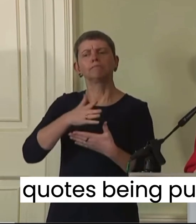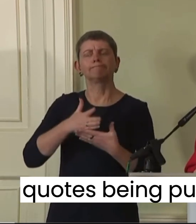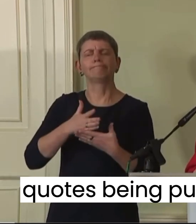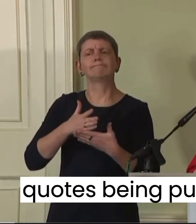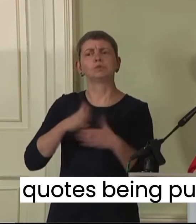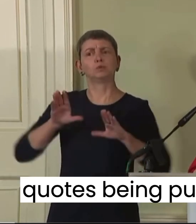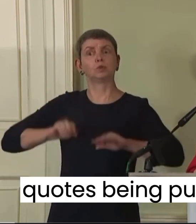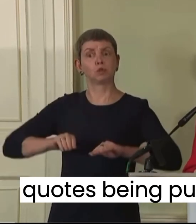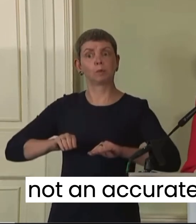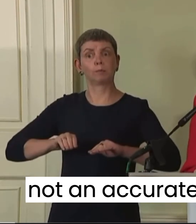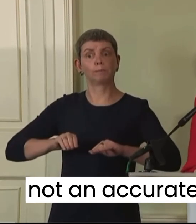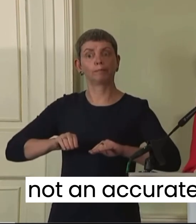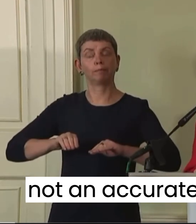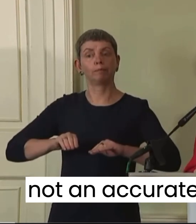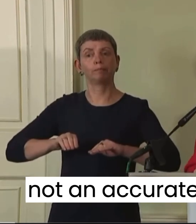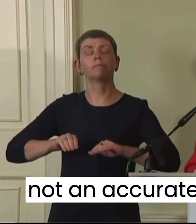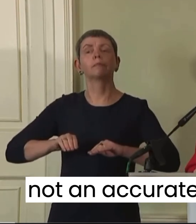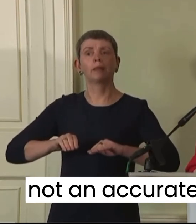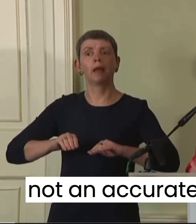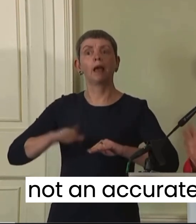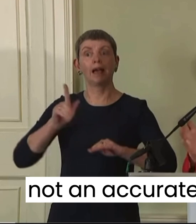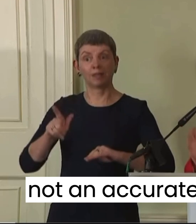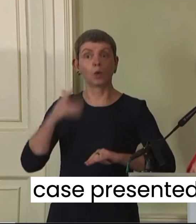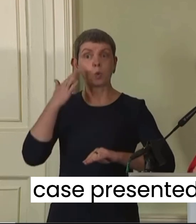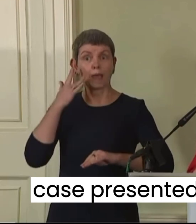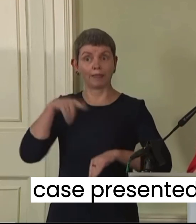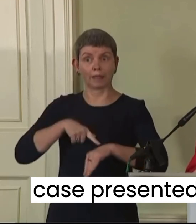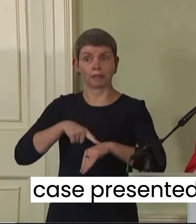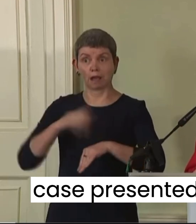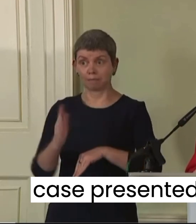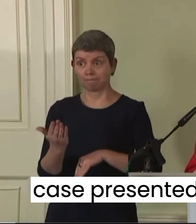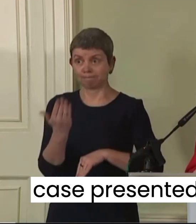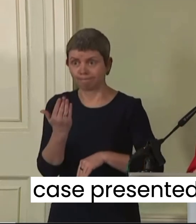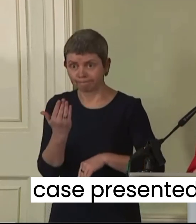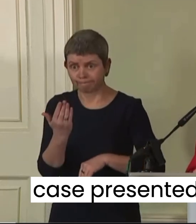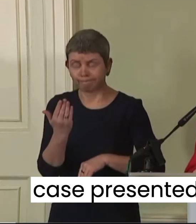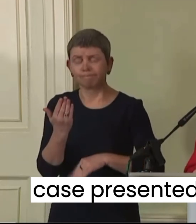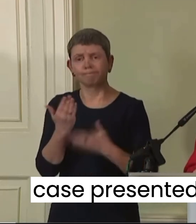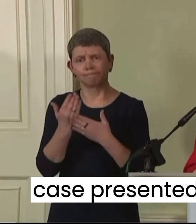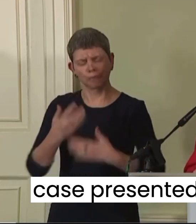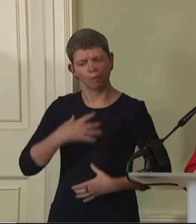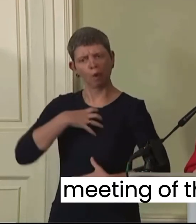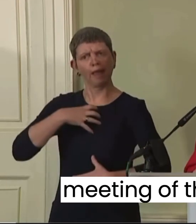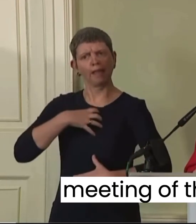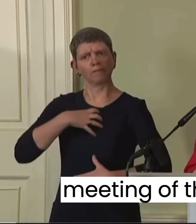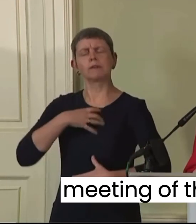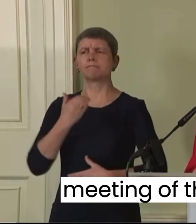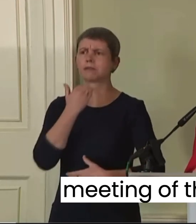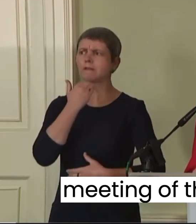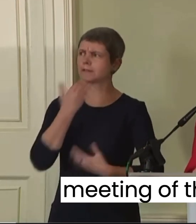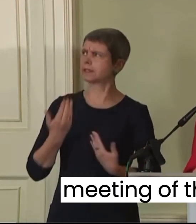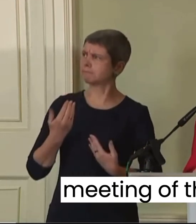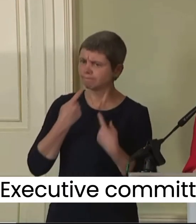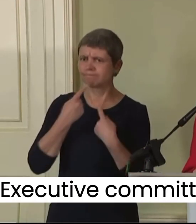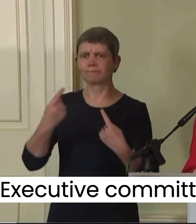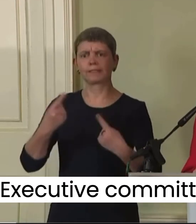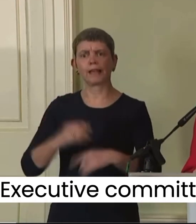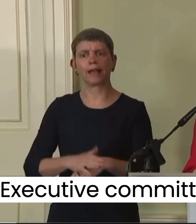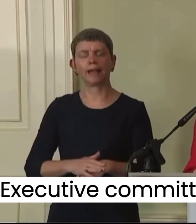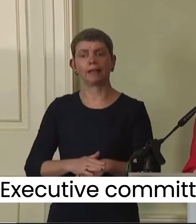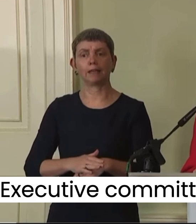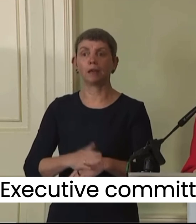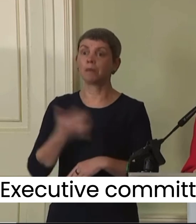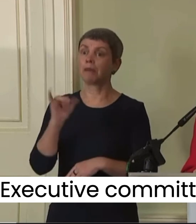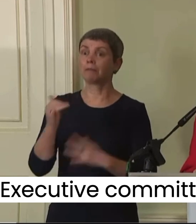being pulled out of context and not an accurate representation of the case presented at today's, Saturday's, meeting of the party's National